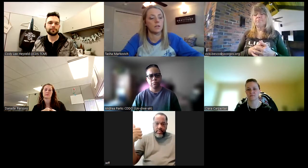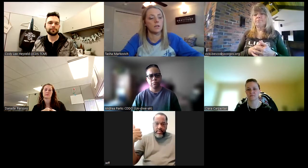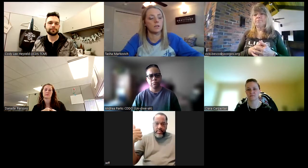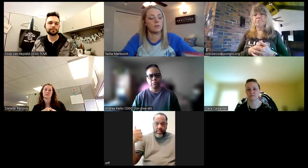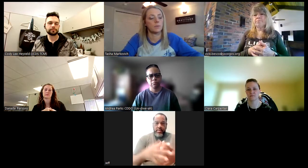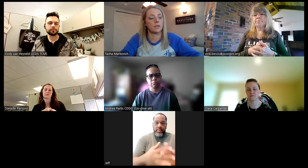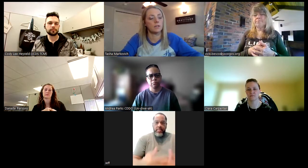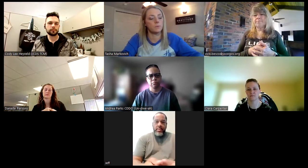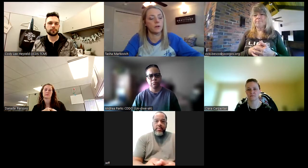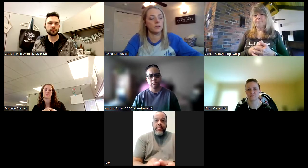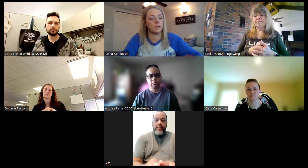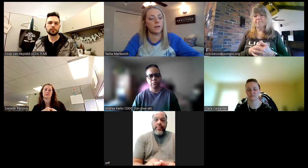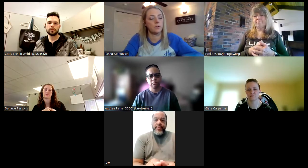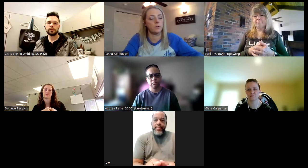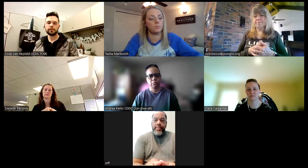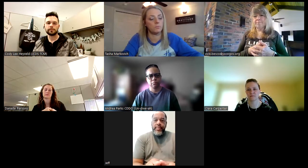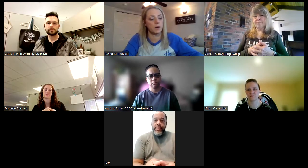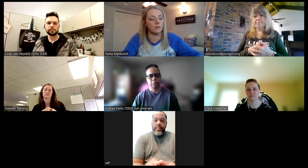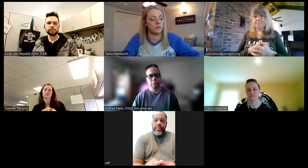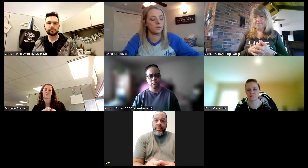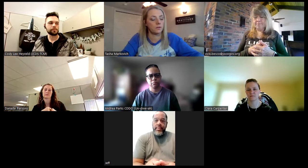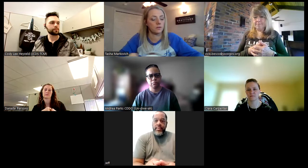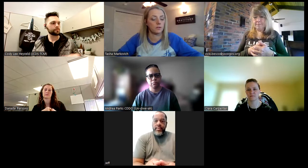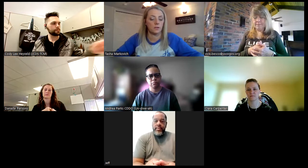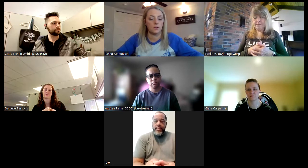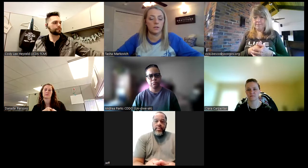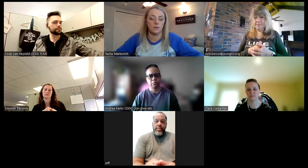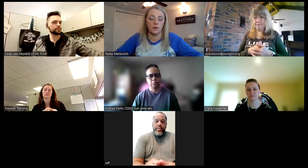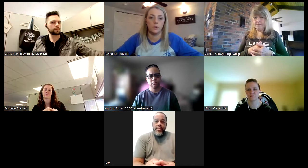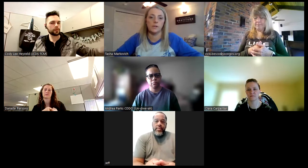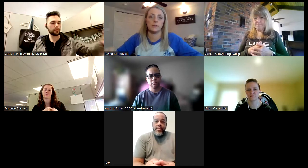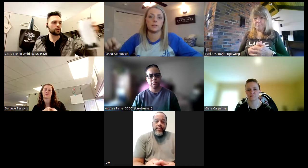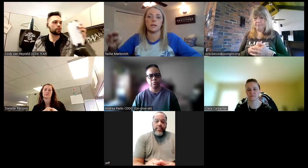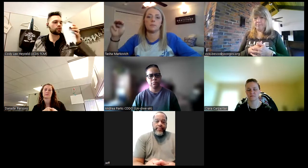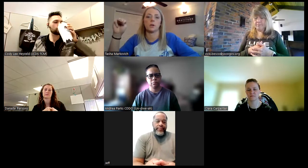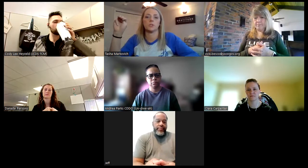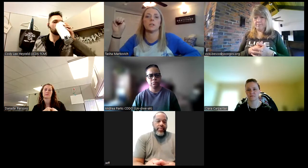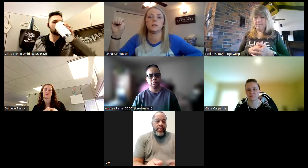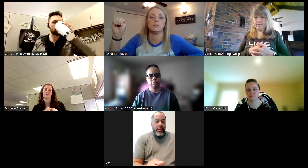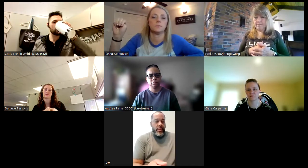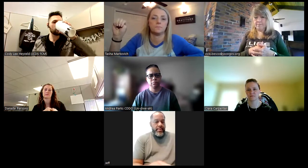Then because we are in a new month, I wanted to sign March again.